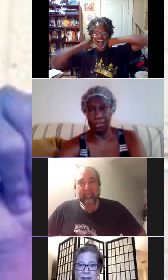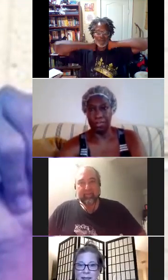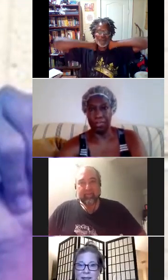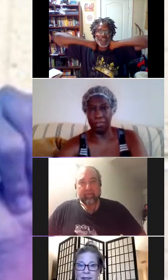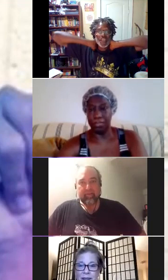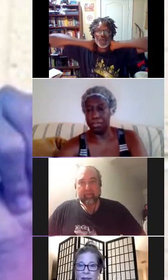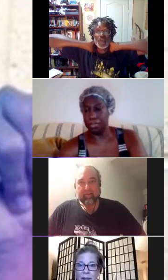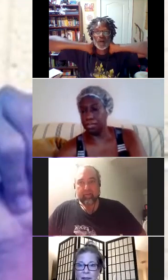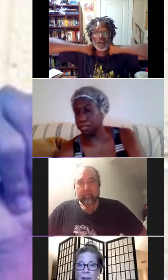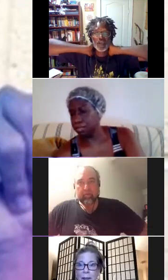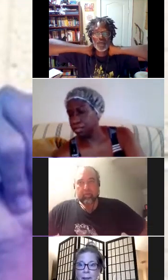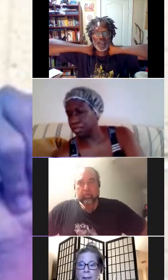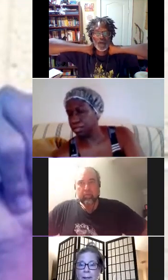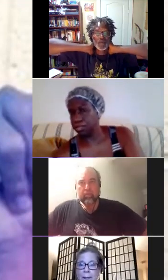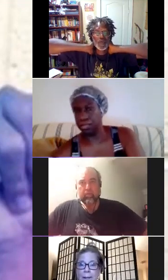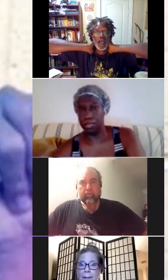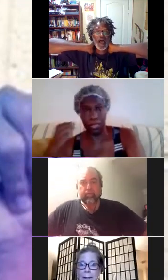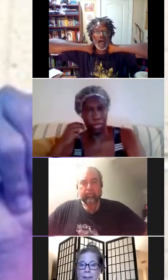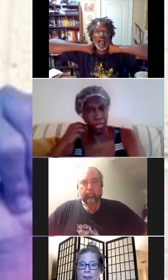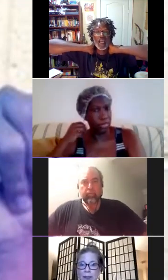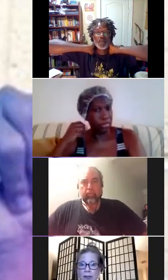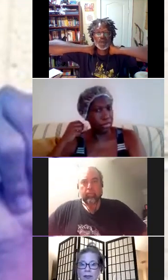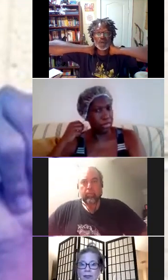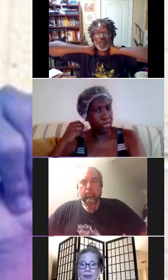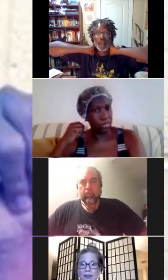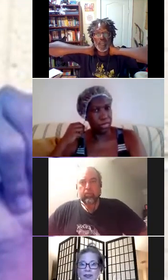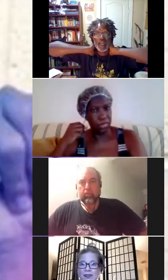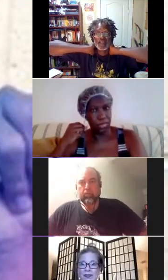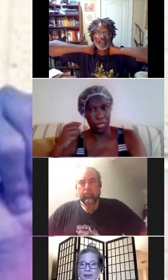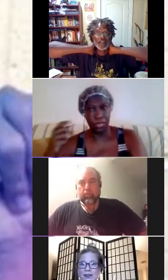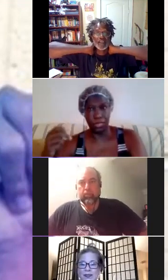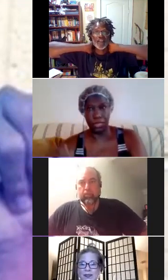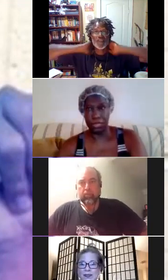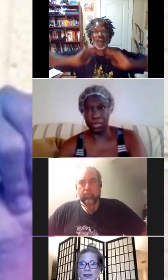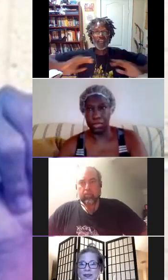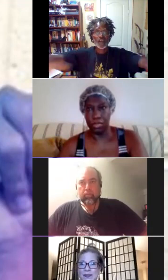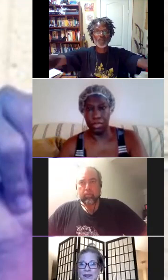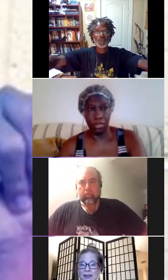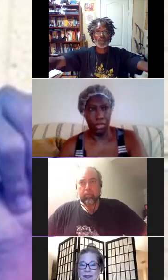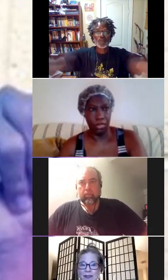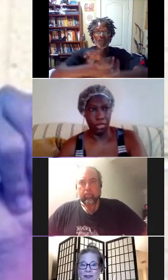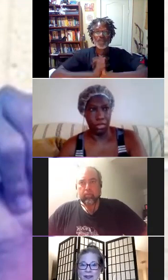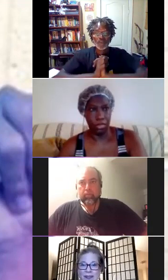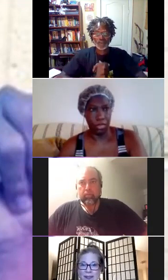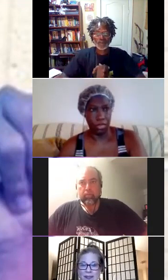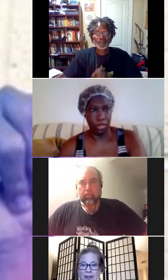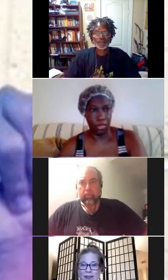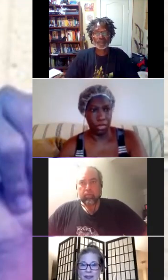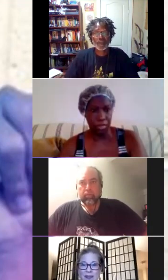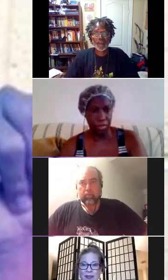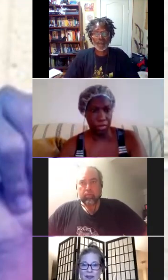Okay, here we go. I am gonna pass the ham to Shameka